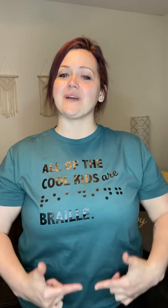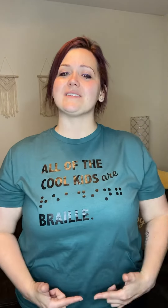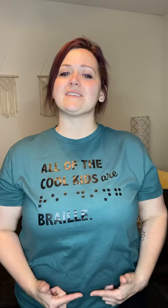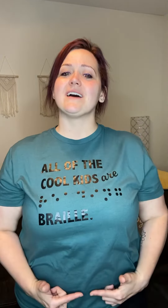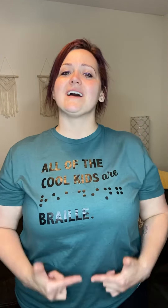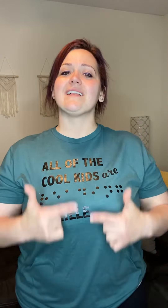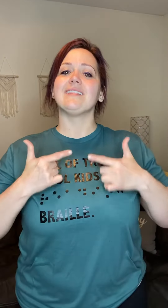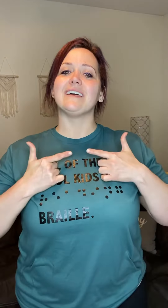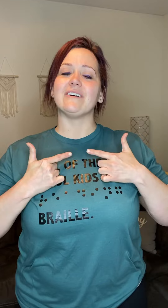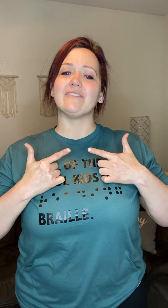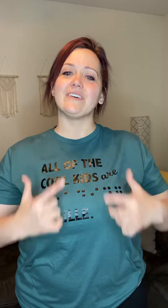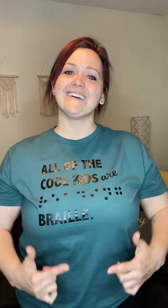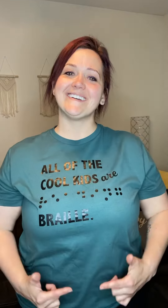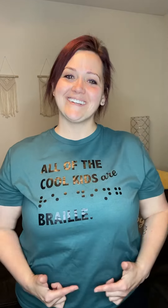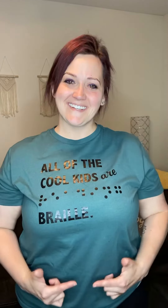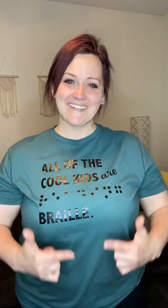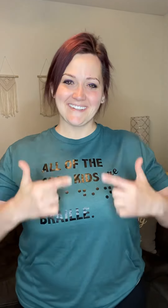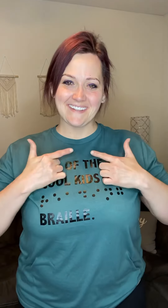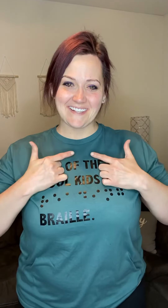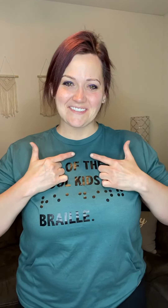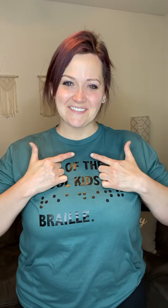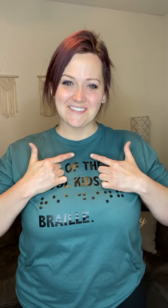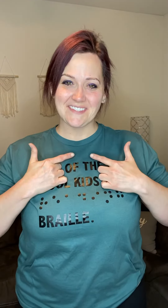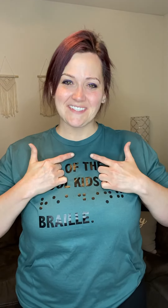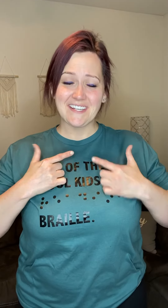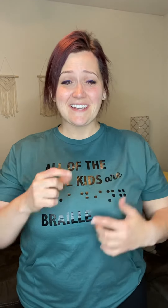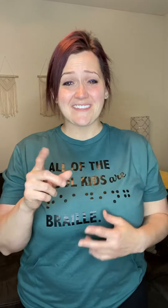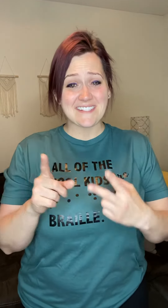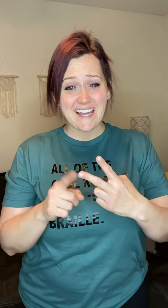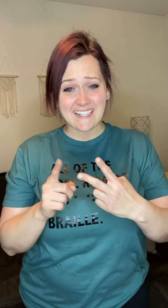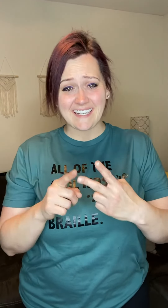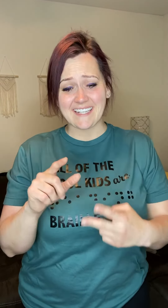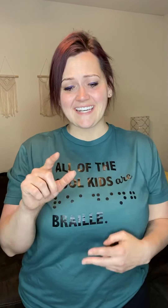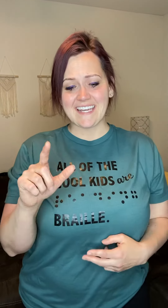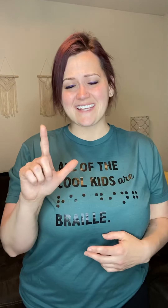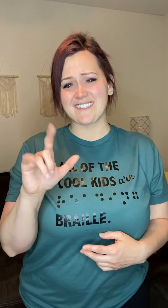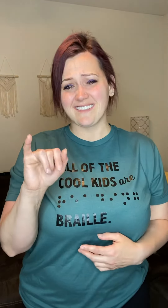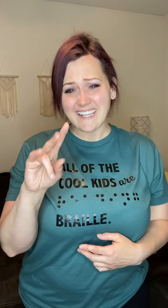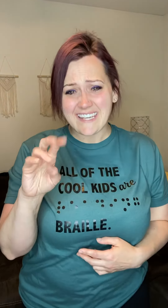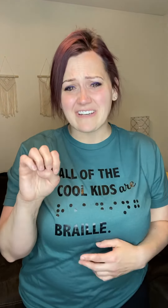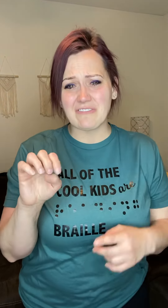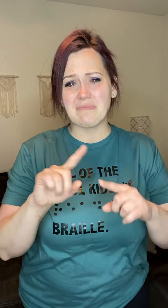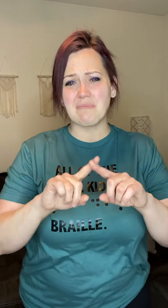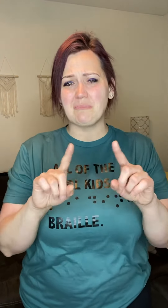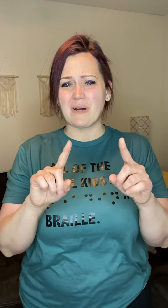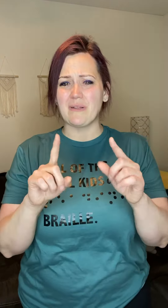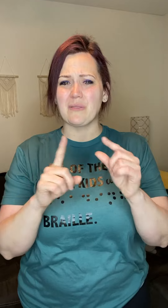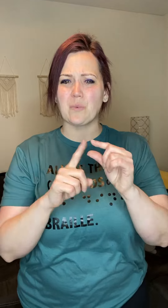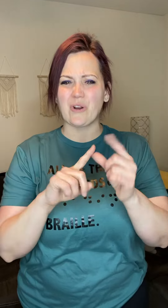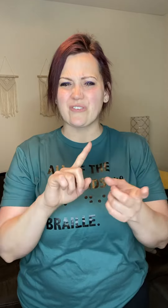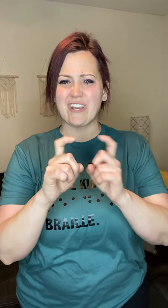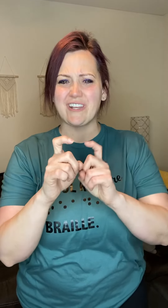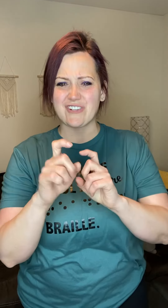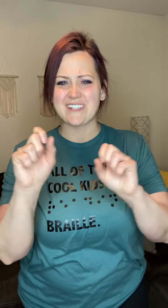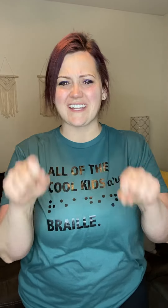sideways. Live. Live. The second is live, but the word changes and it